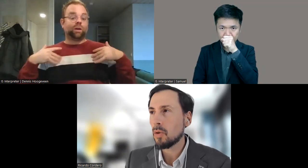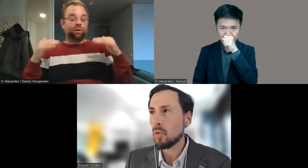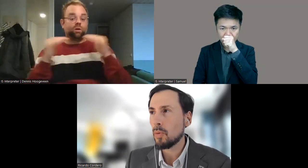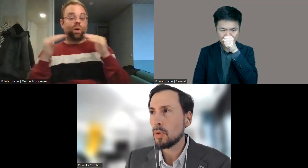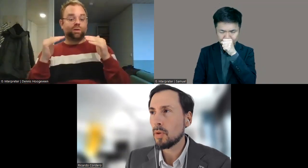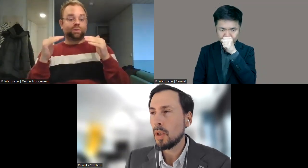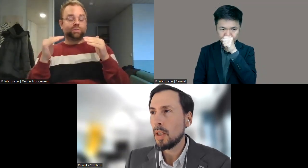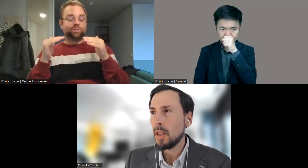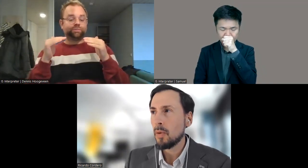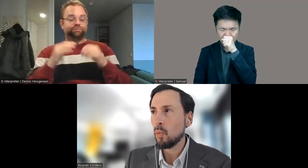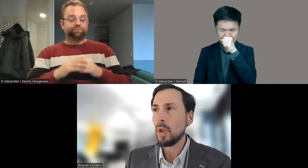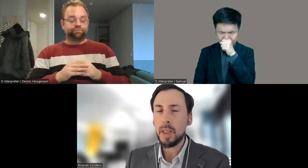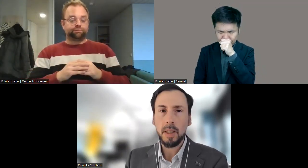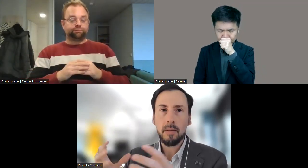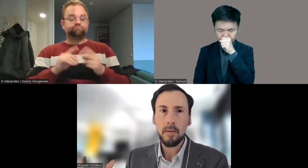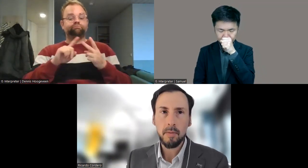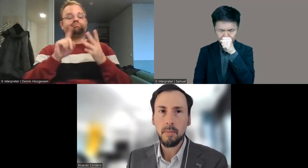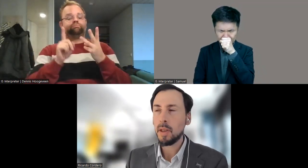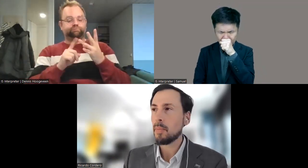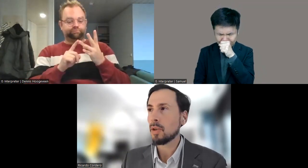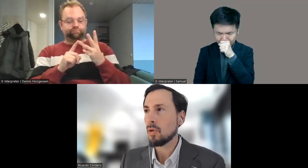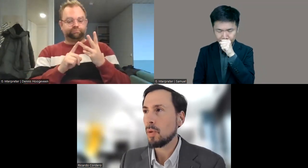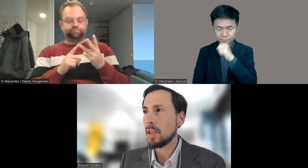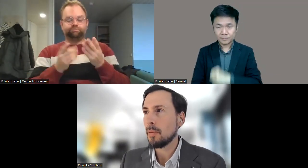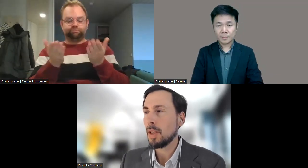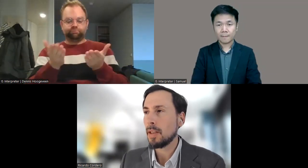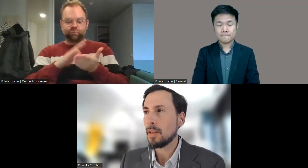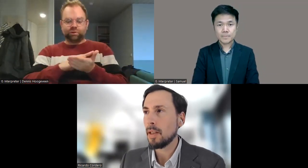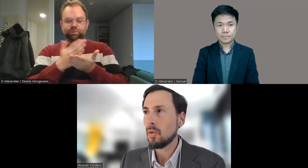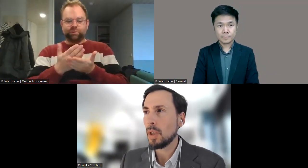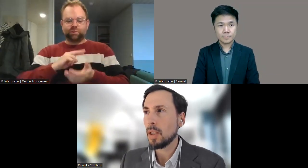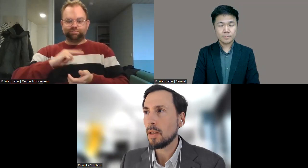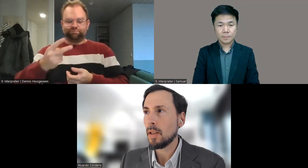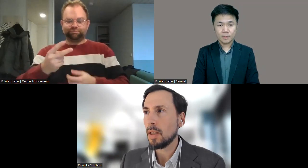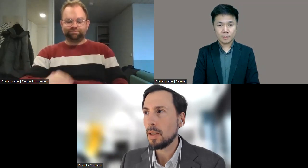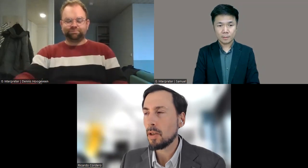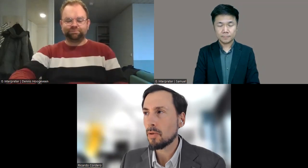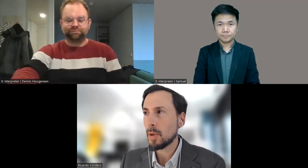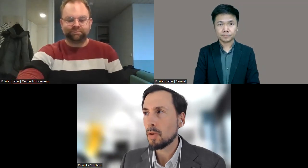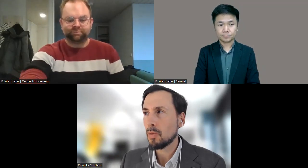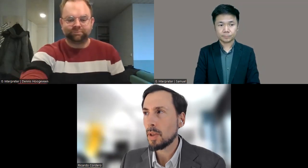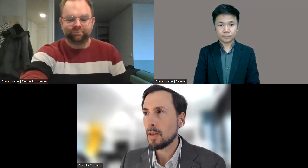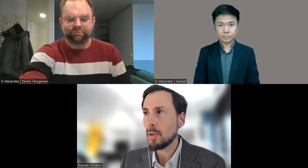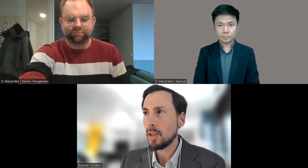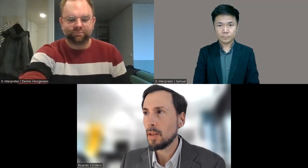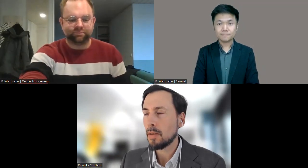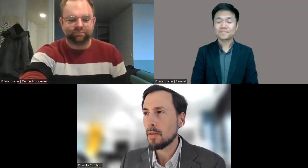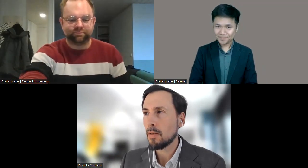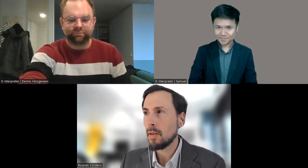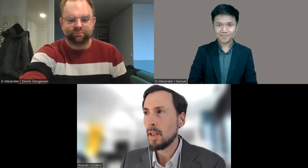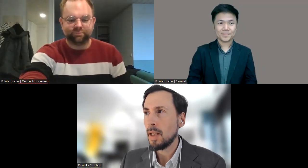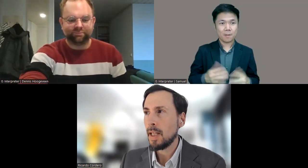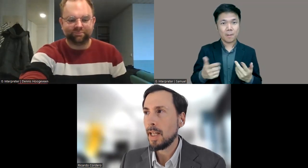marginalized groups within persons with disabilities, including indigenous persons with